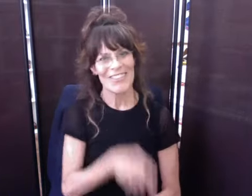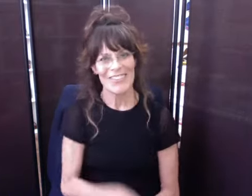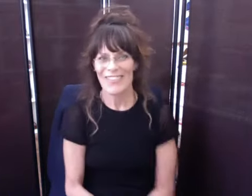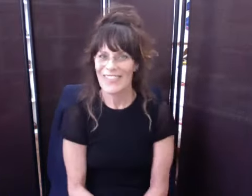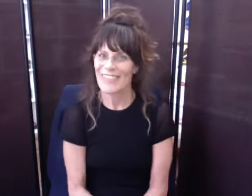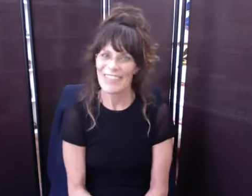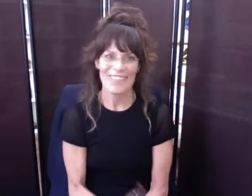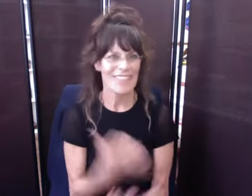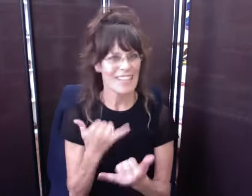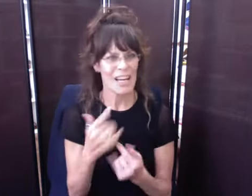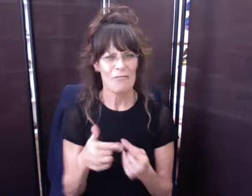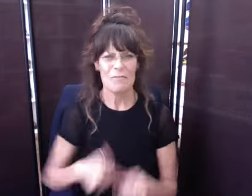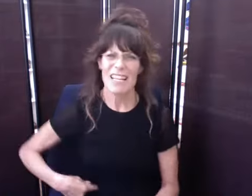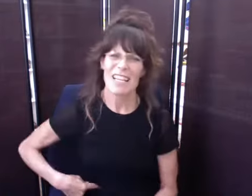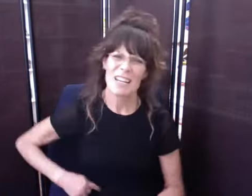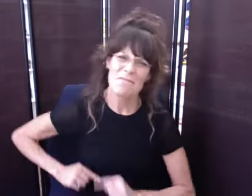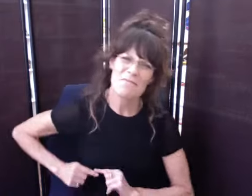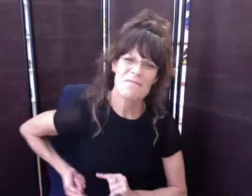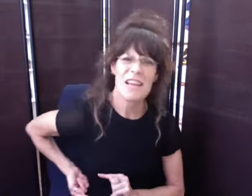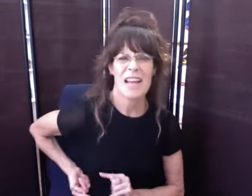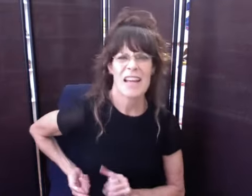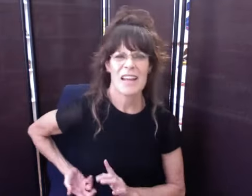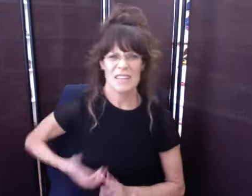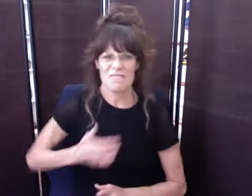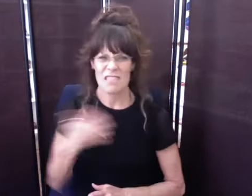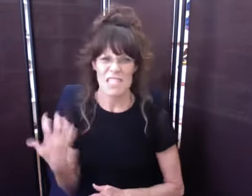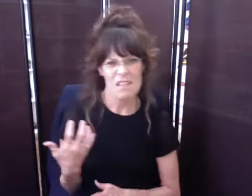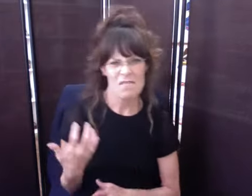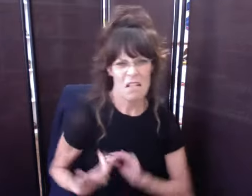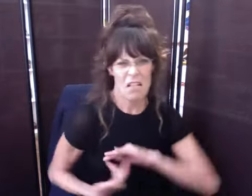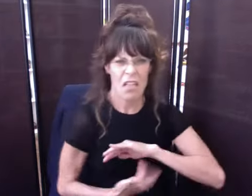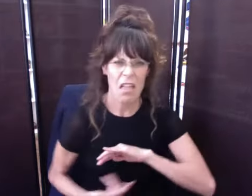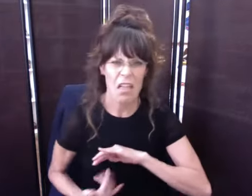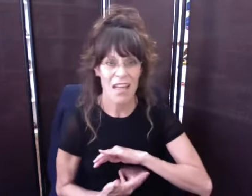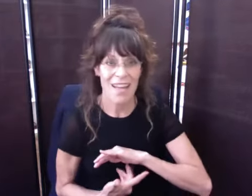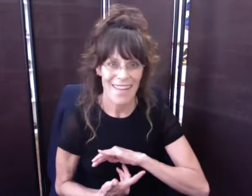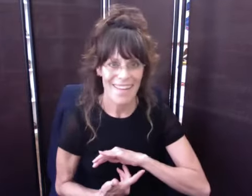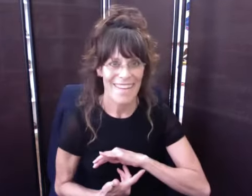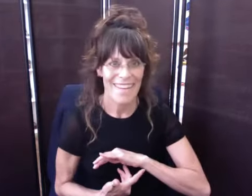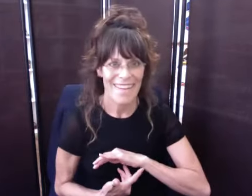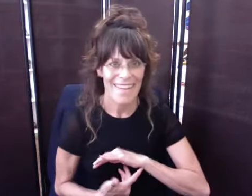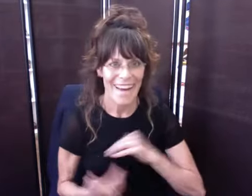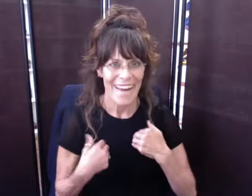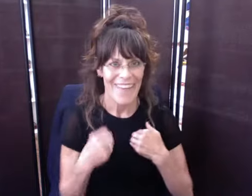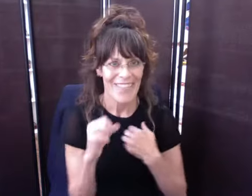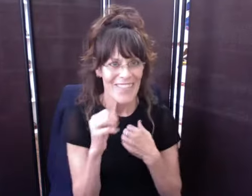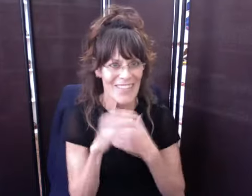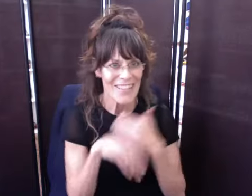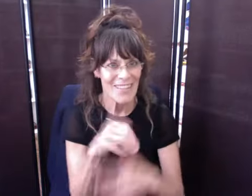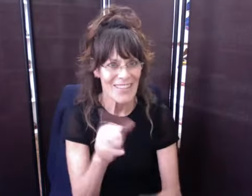when my gut pings with some level of resentful feelings, I've been given a path in 10 and 11 to walk away from that, to find a new